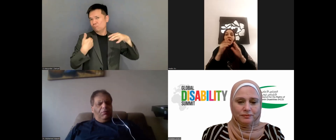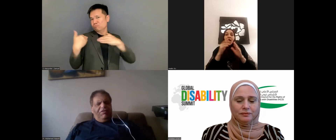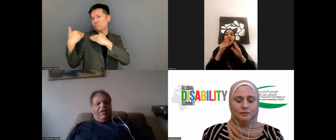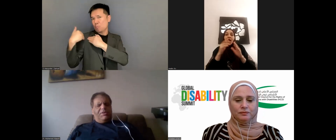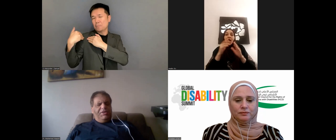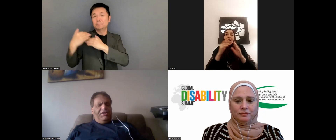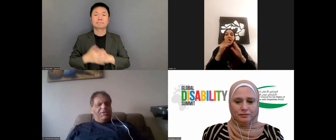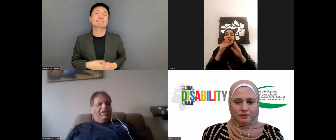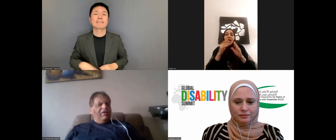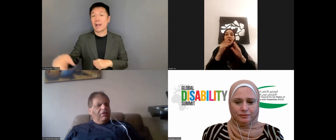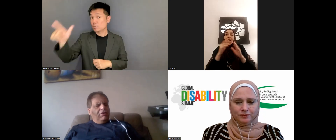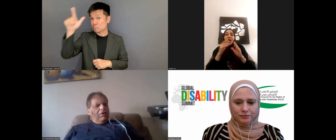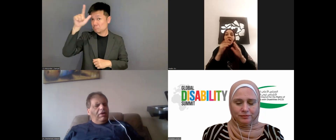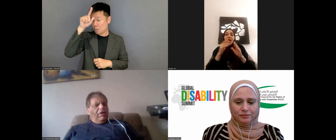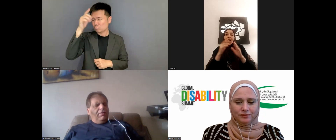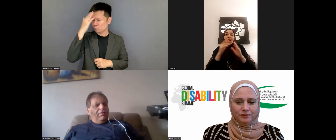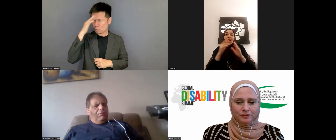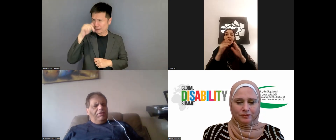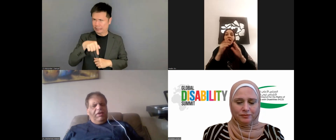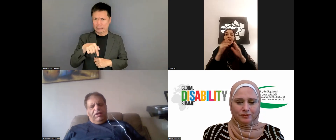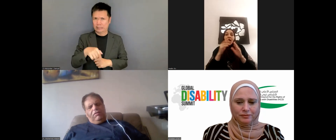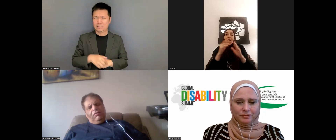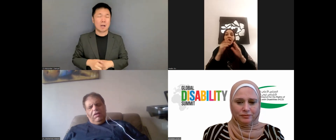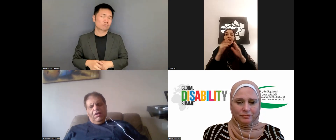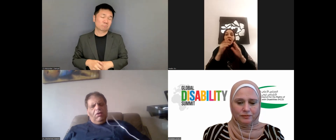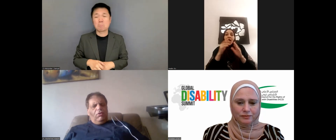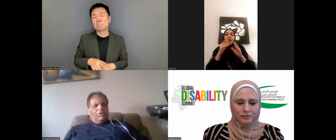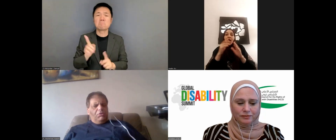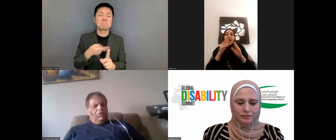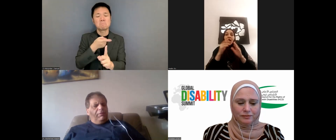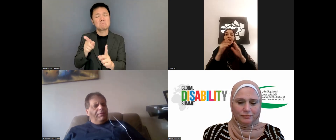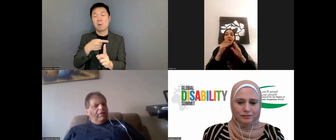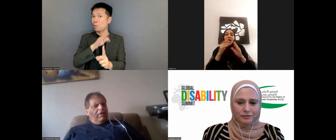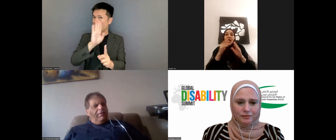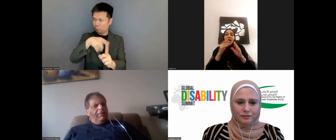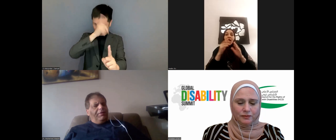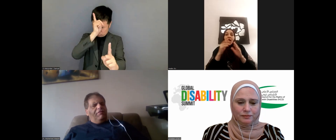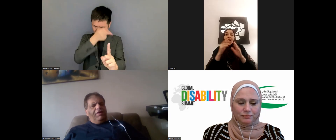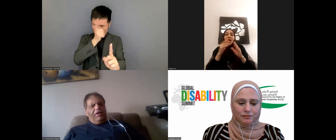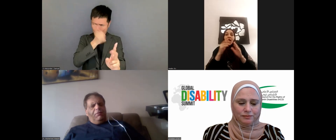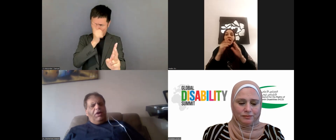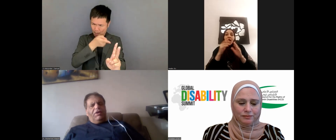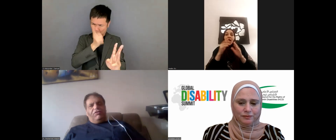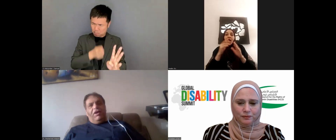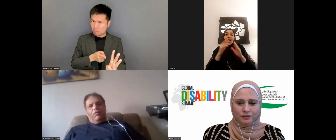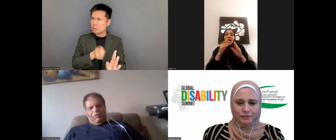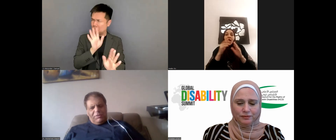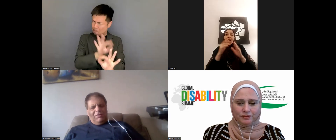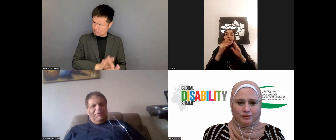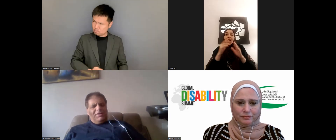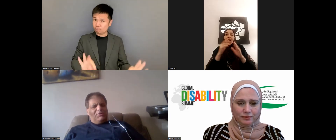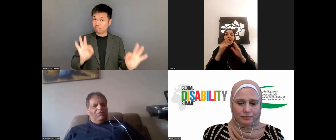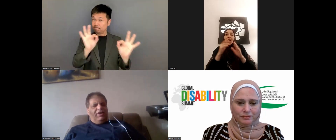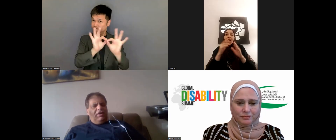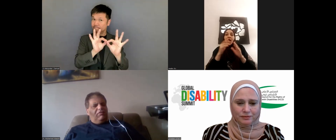We take it seriously. We take it also in a very, we are trying, of course,